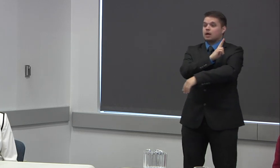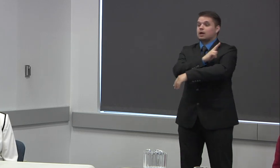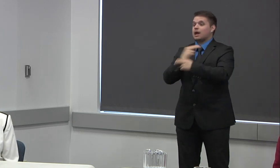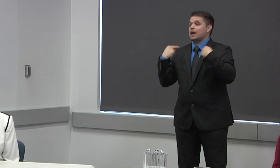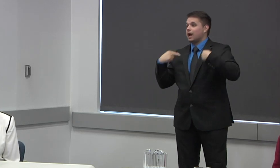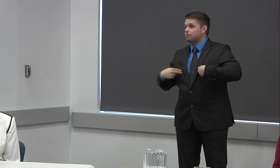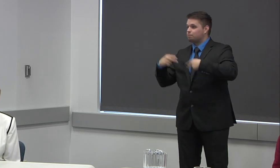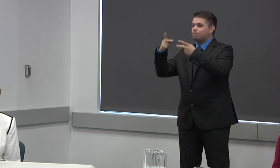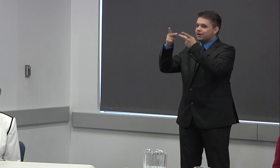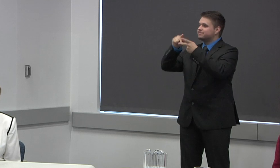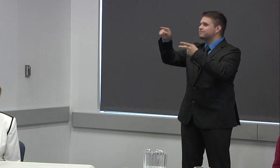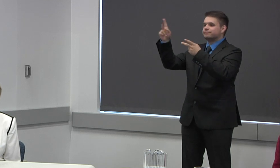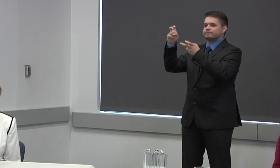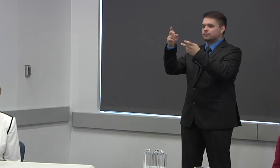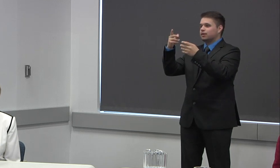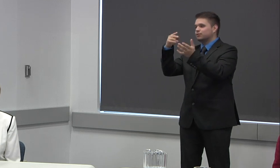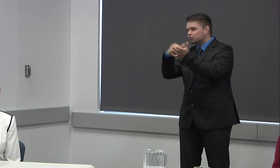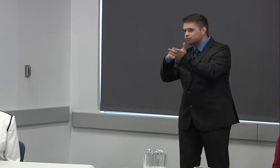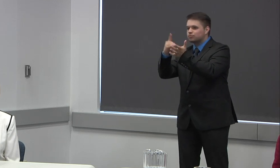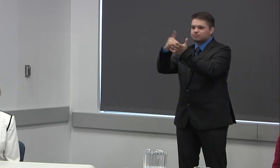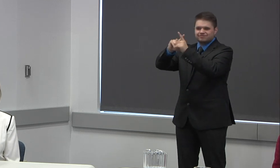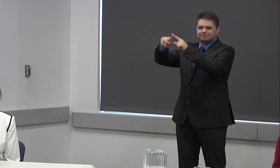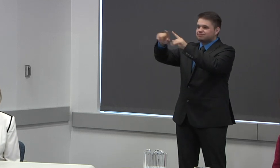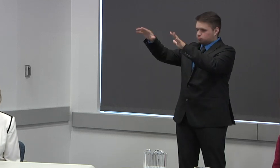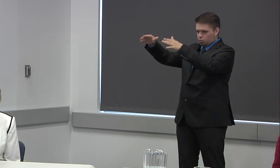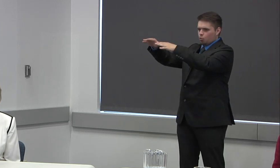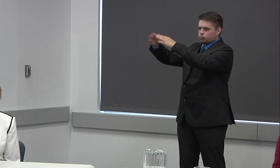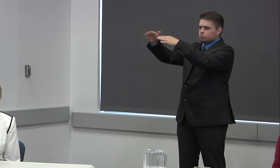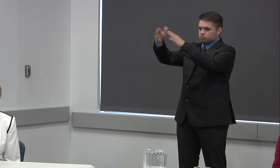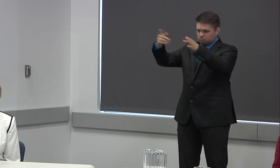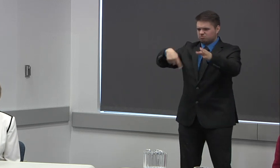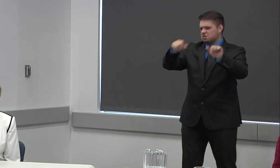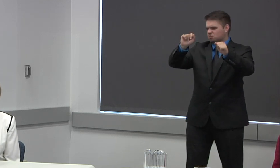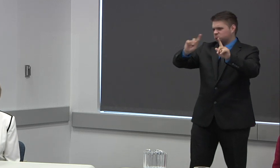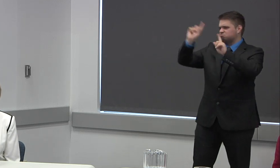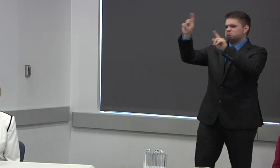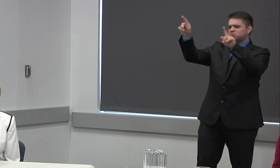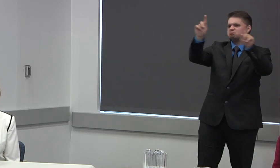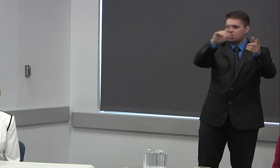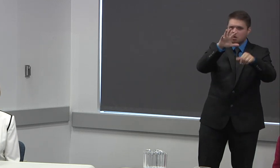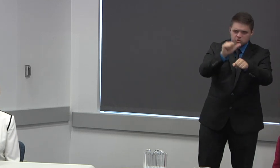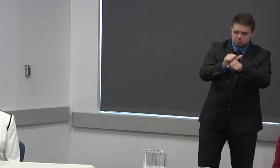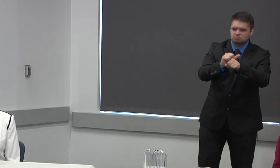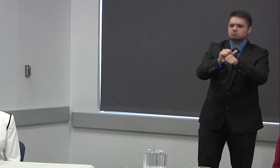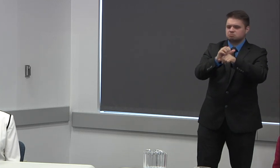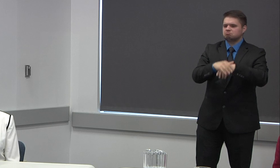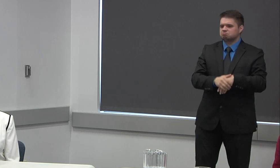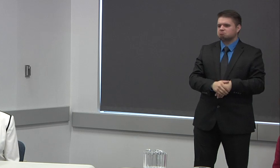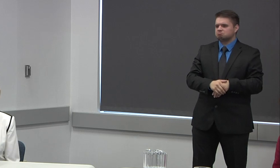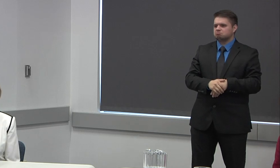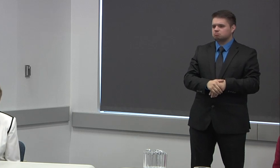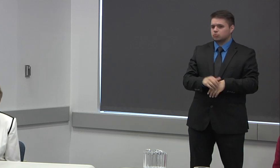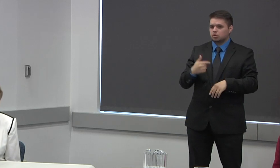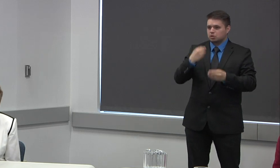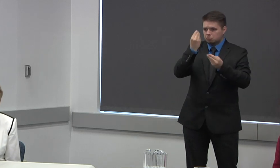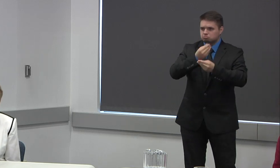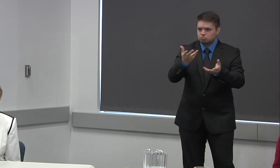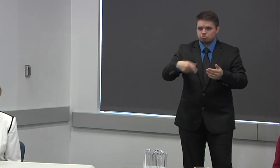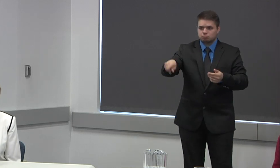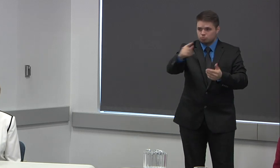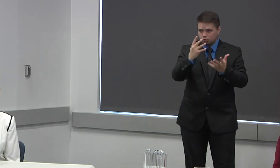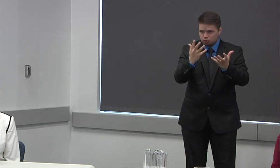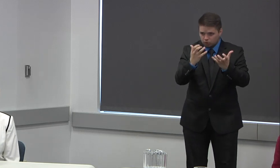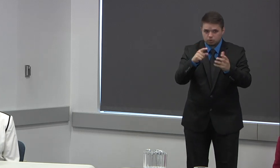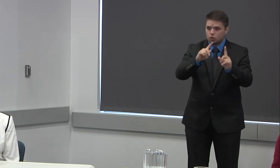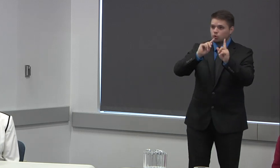response and will continue to be open. And I want all Oregonians to know that we want you to seek care for those